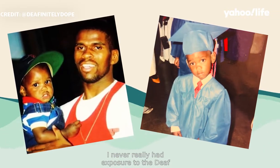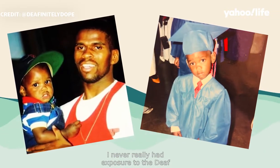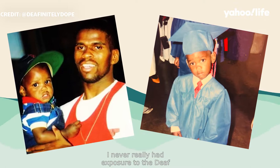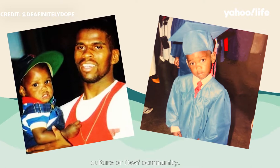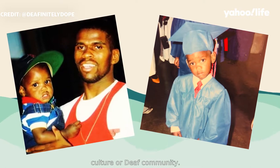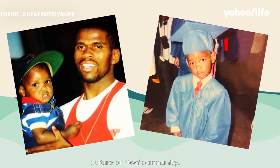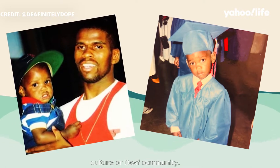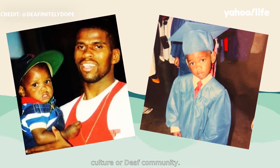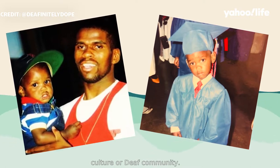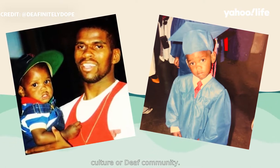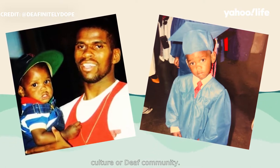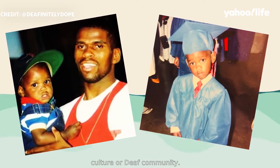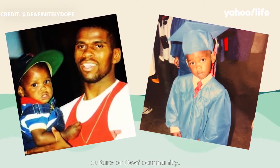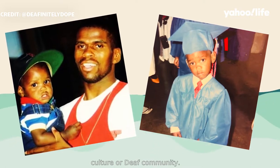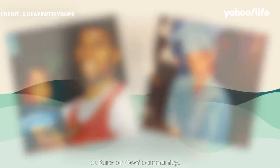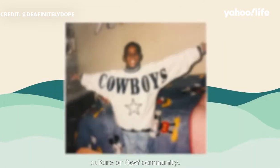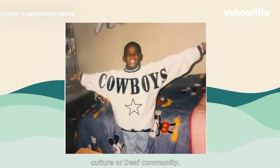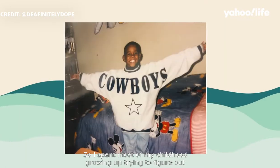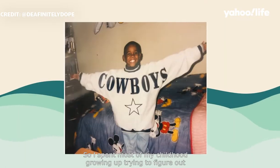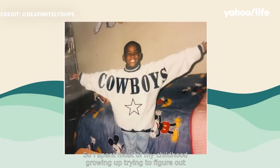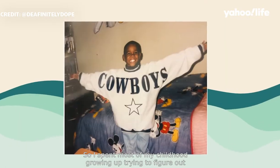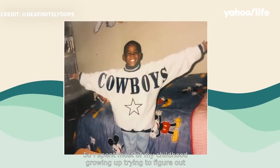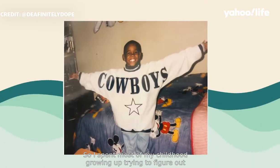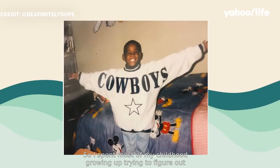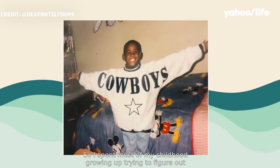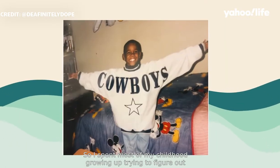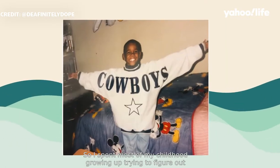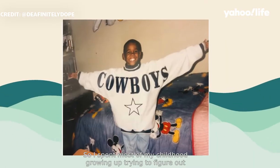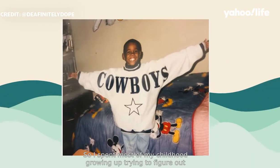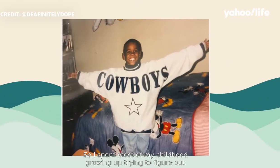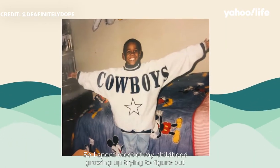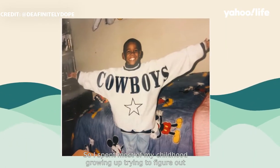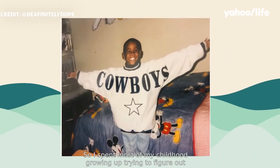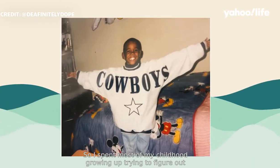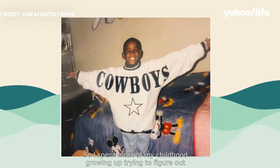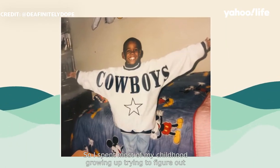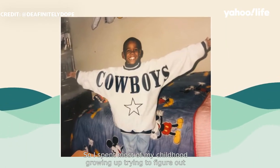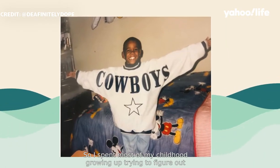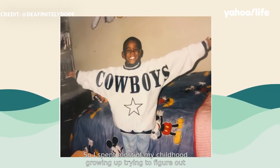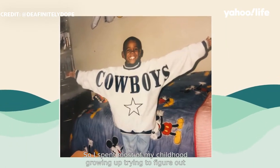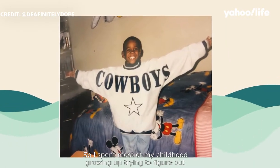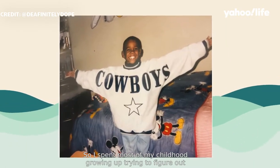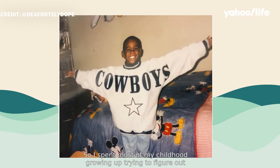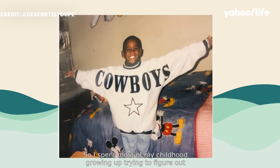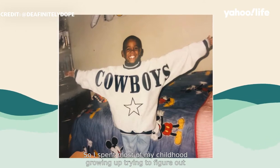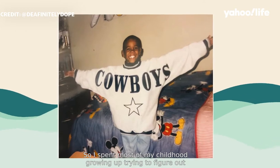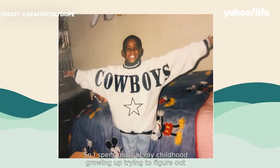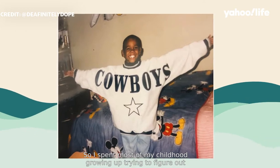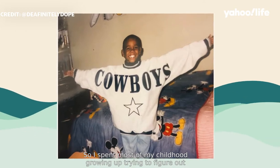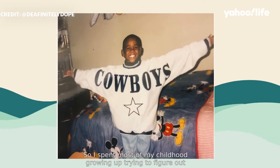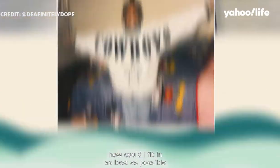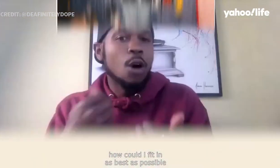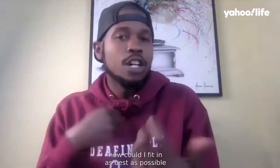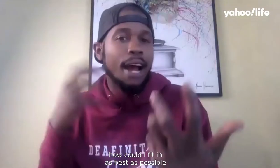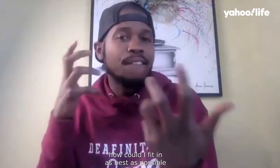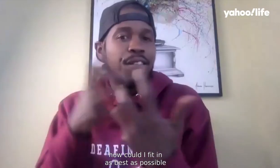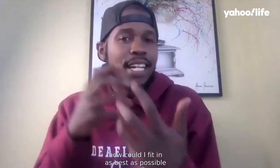deaf culture or deaf community, so I spent most of my childhood growing up trying to figure out how could I fit